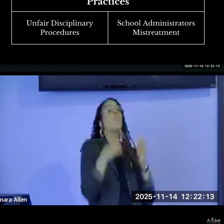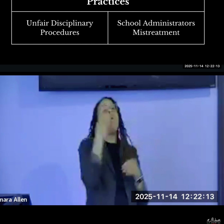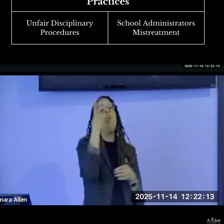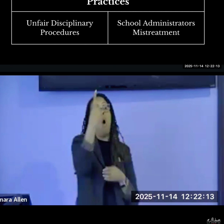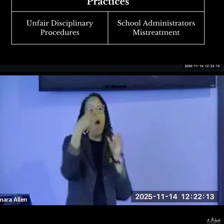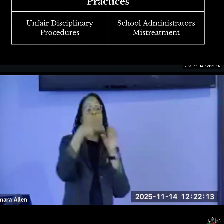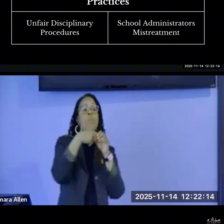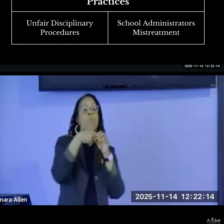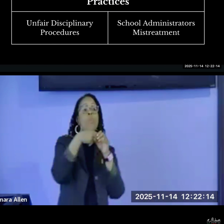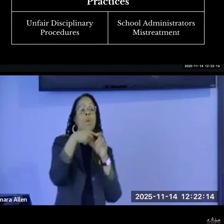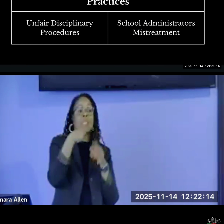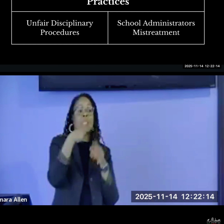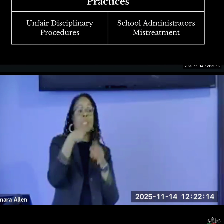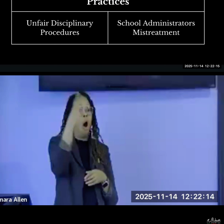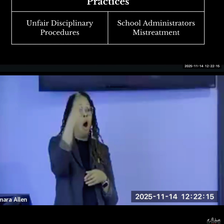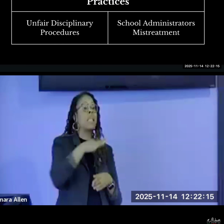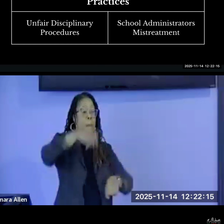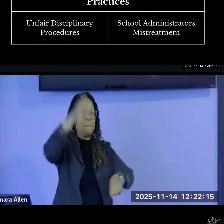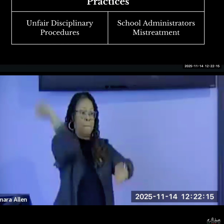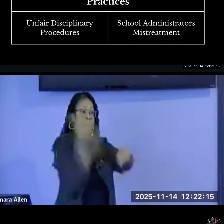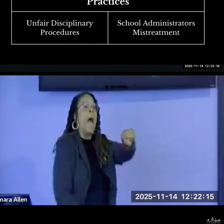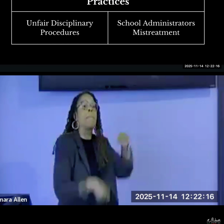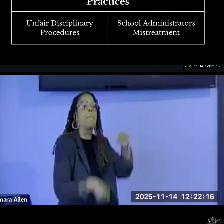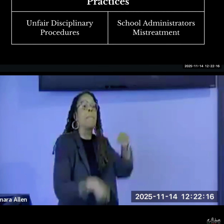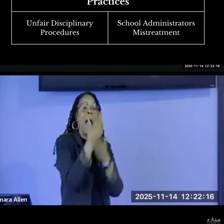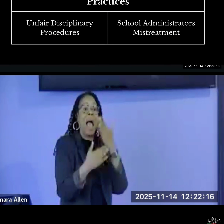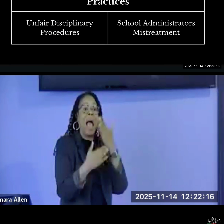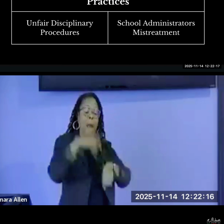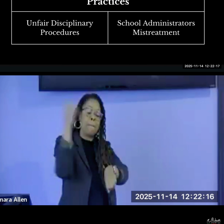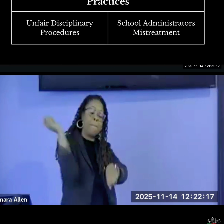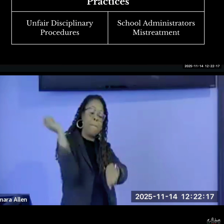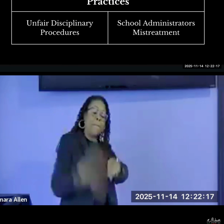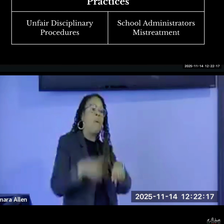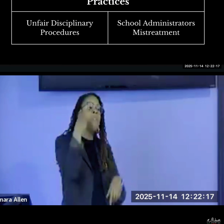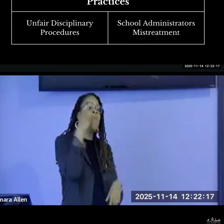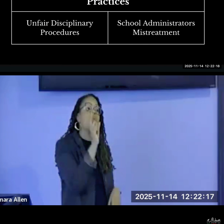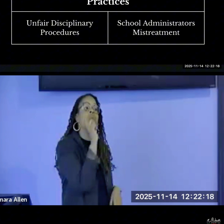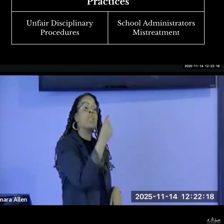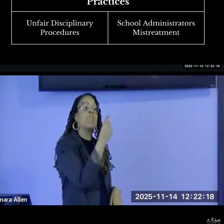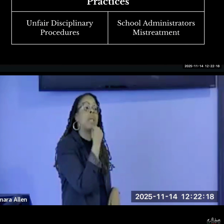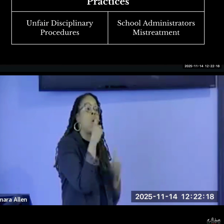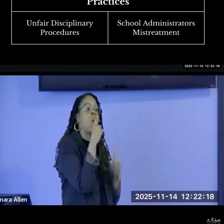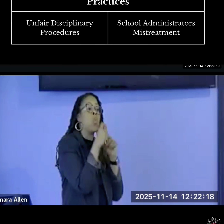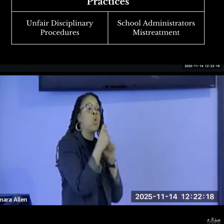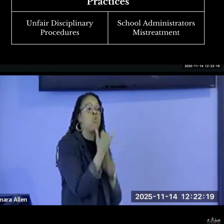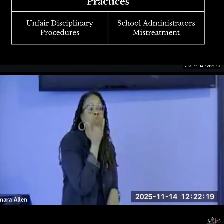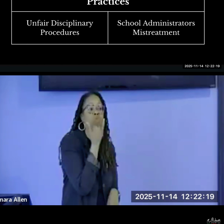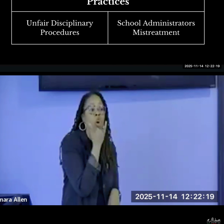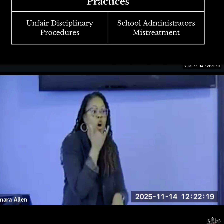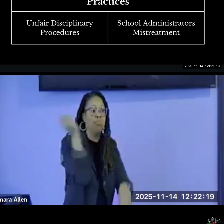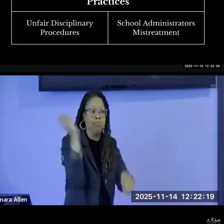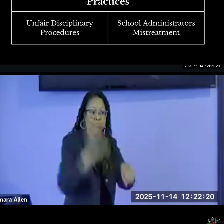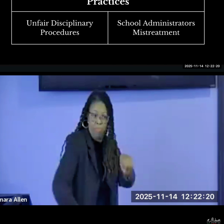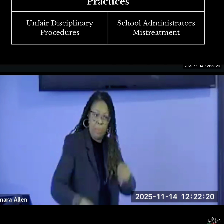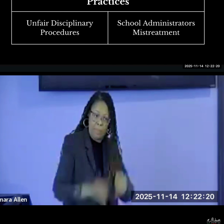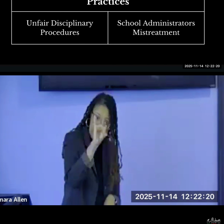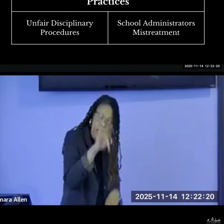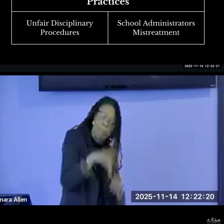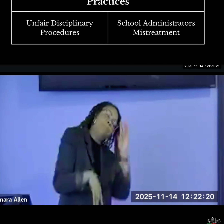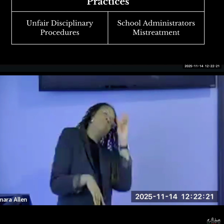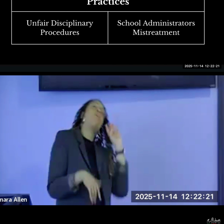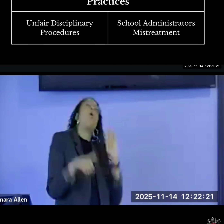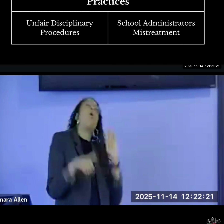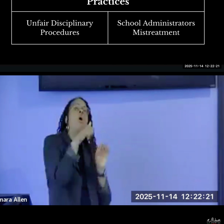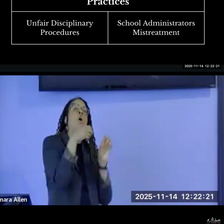sent to ISS, in school suspension because of some minor activities. If